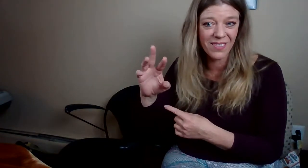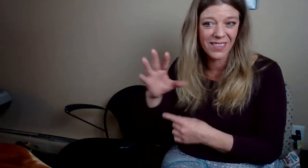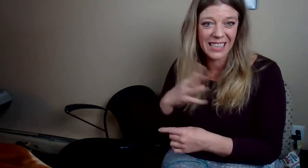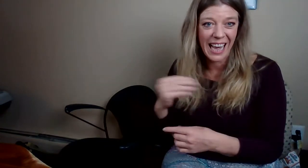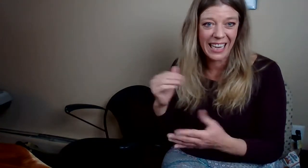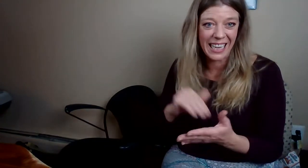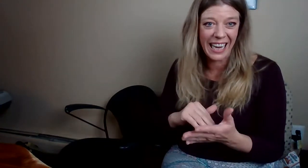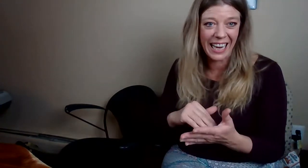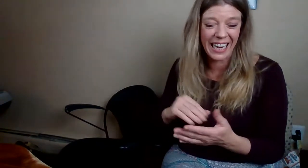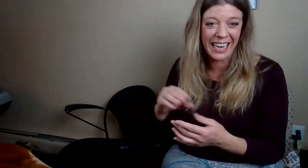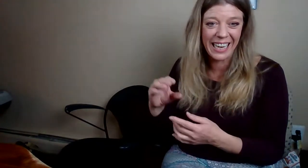And again.